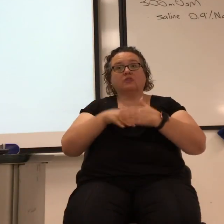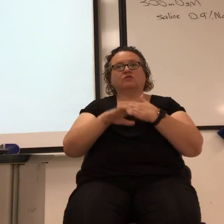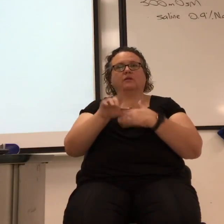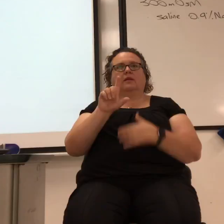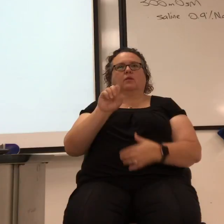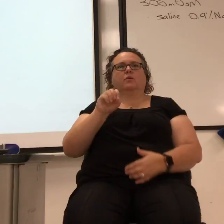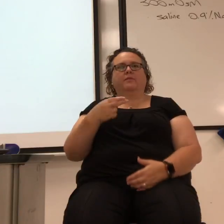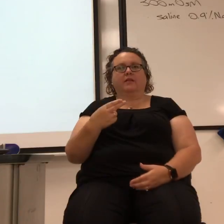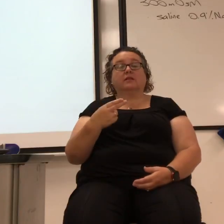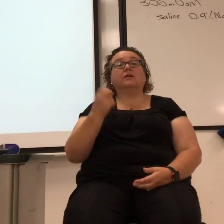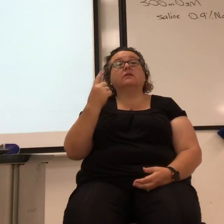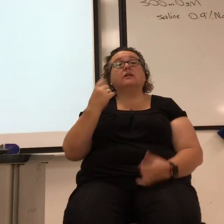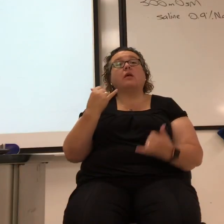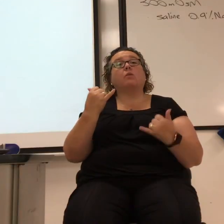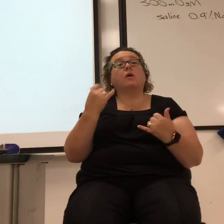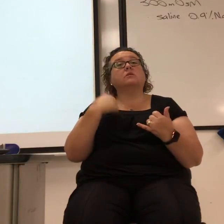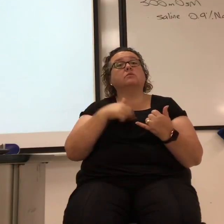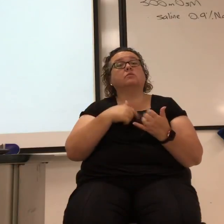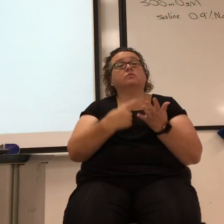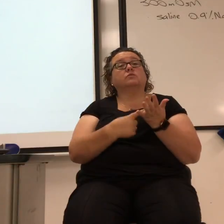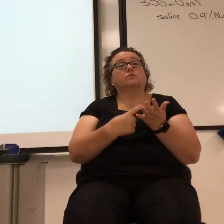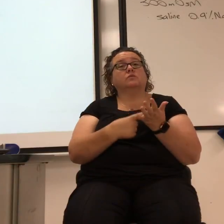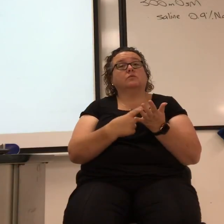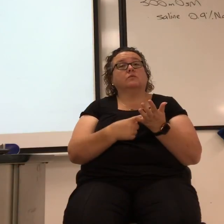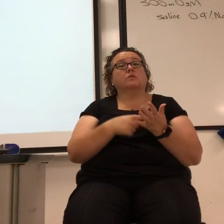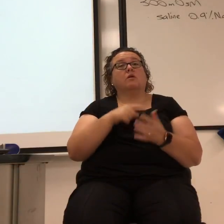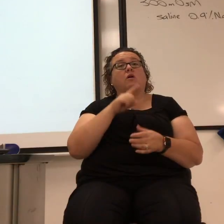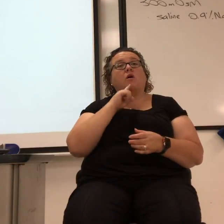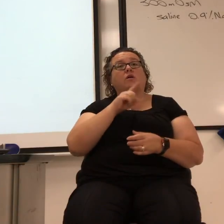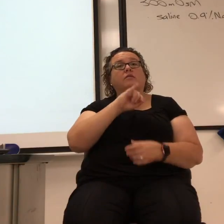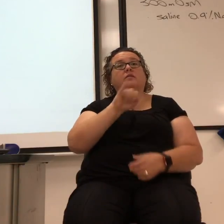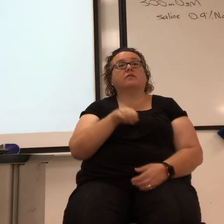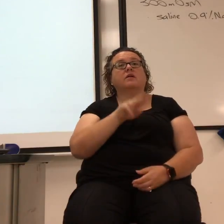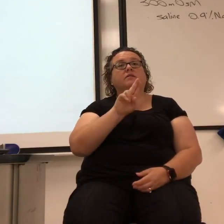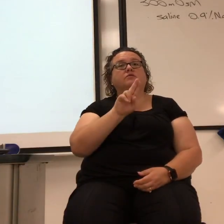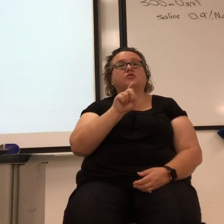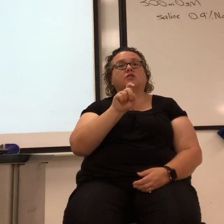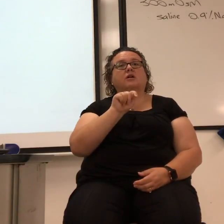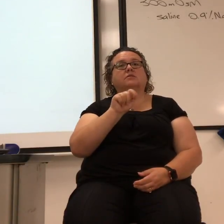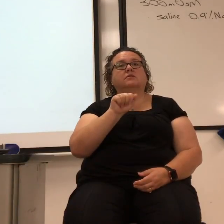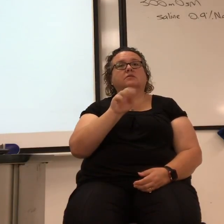of Henle. Now, the ones we're talking about are of the juxtamedullary nephrons.